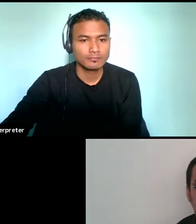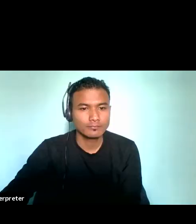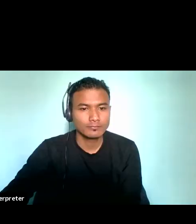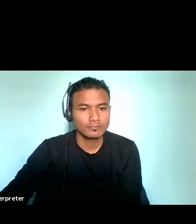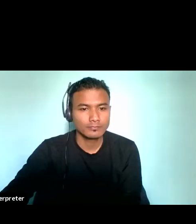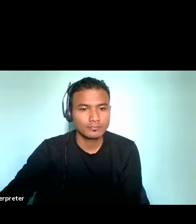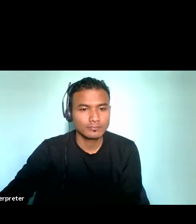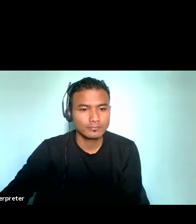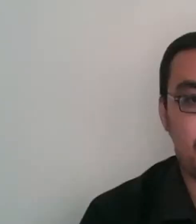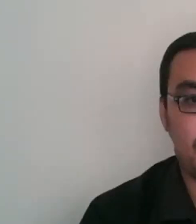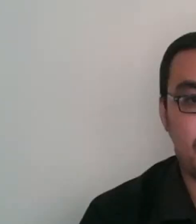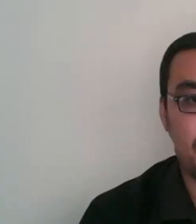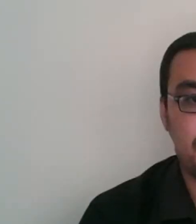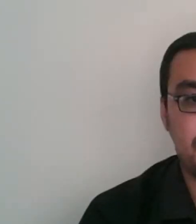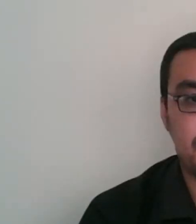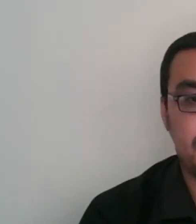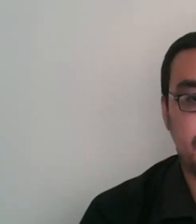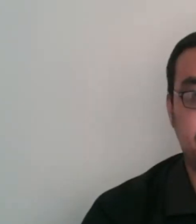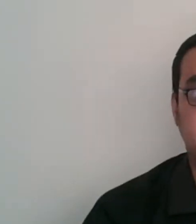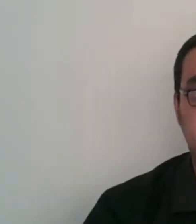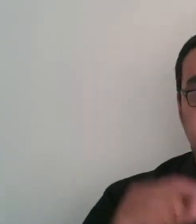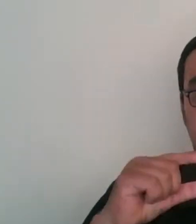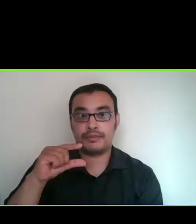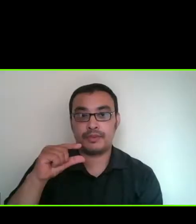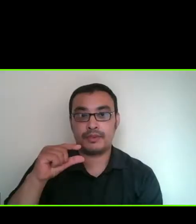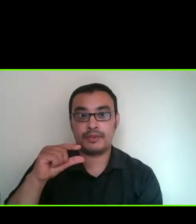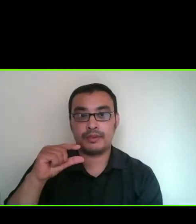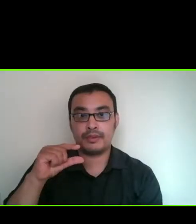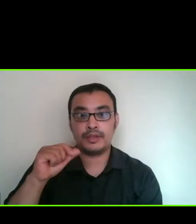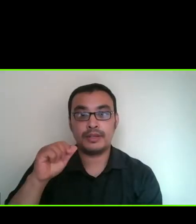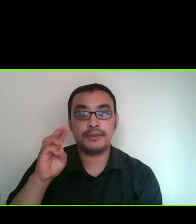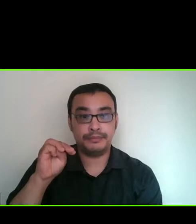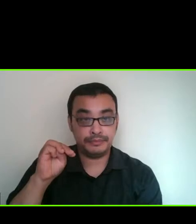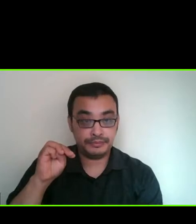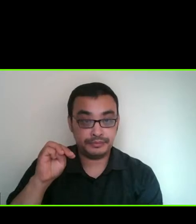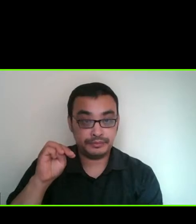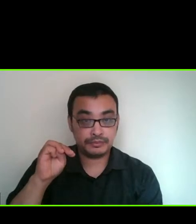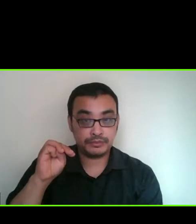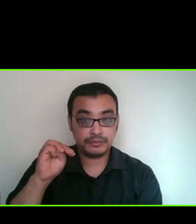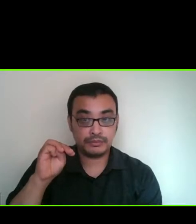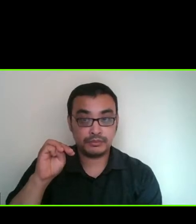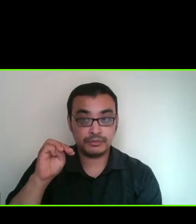Thank you, Gam, for your kind words. I think I can